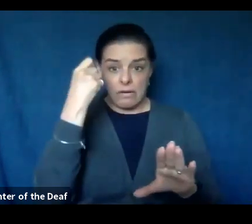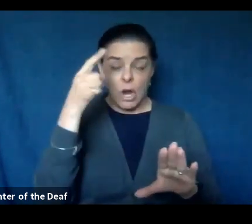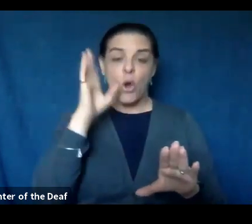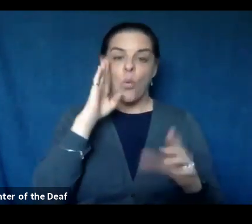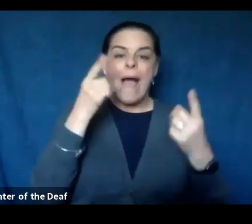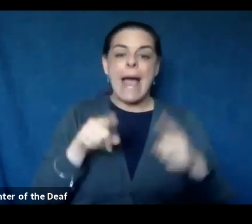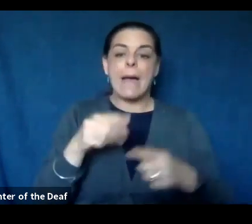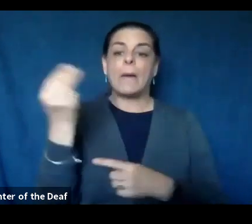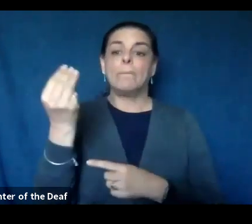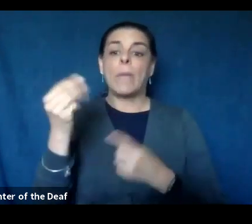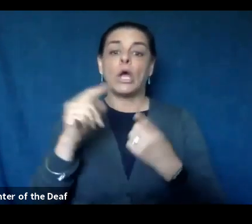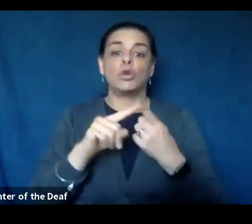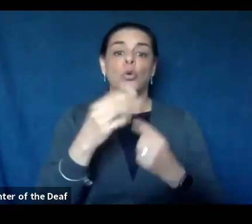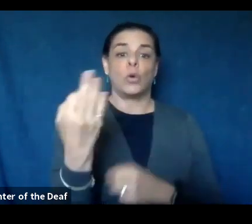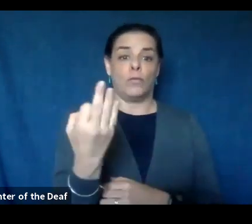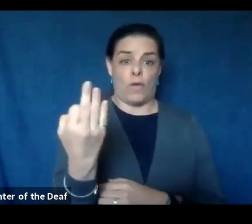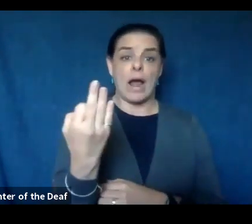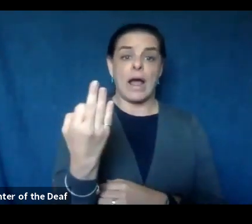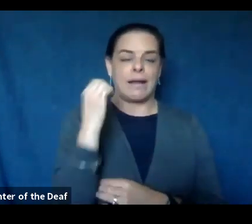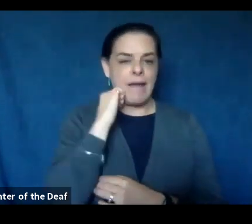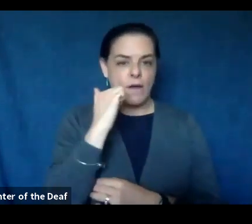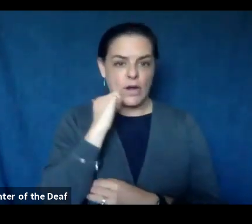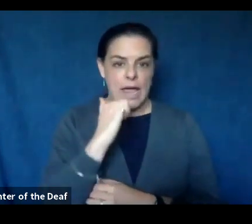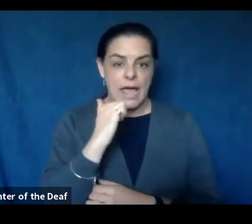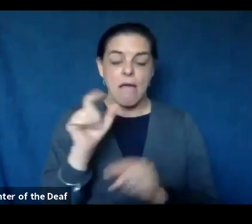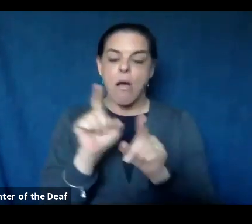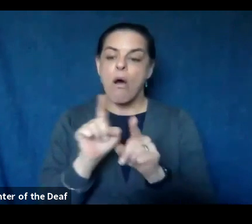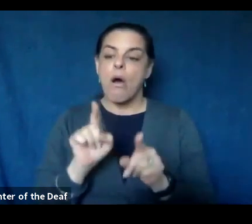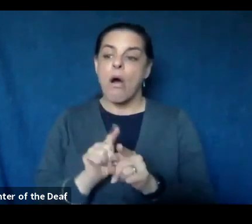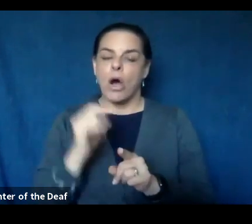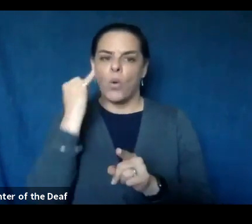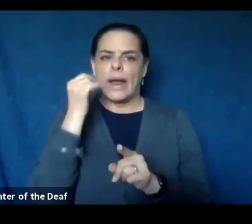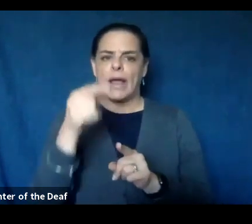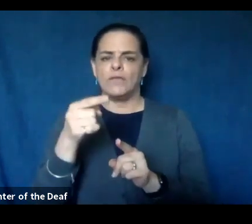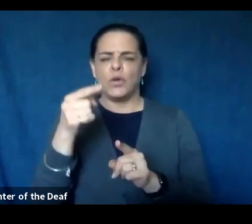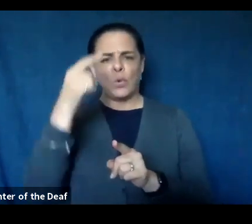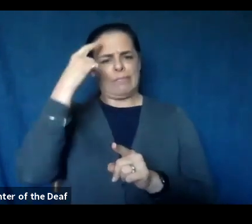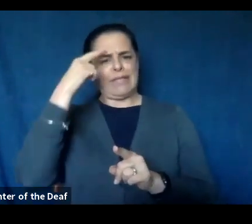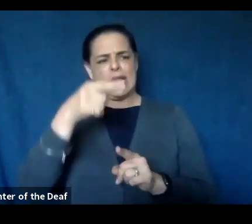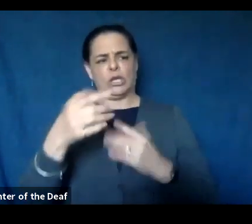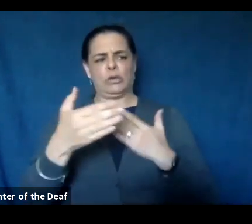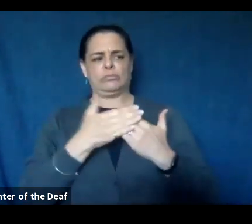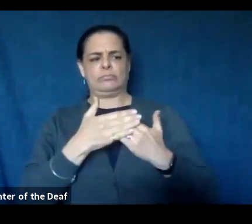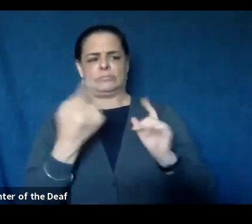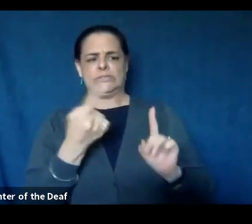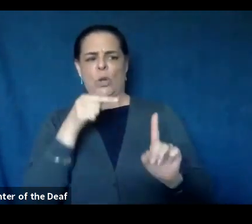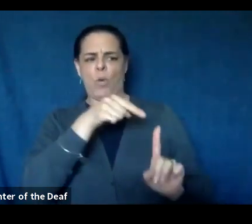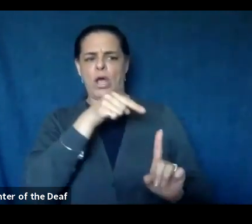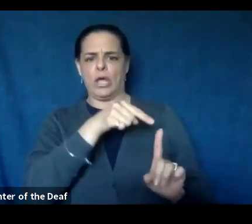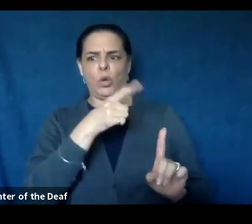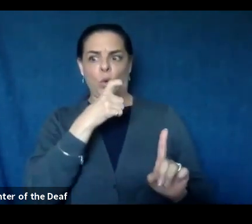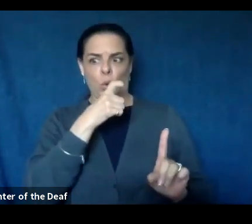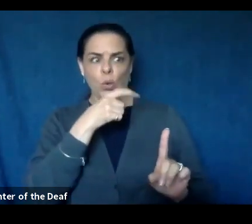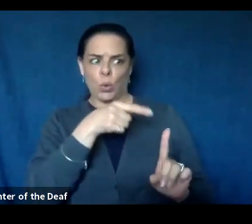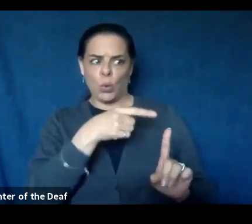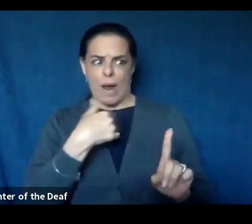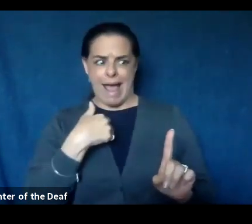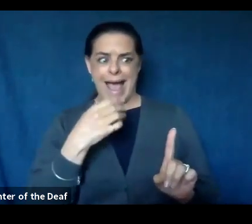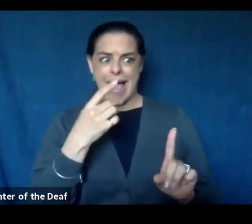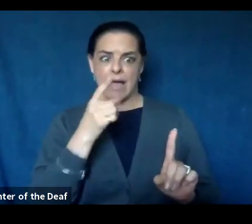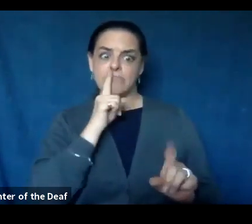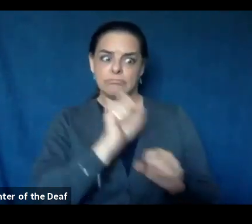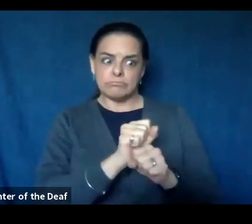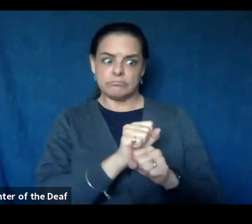through Friday. Also, if you're a contact and you think you've been exposed directly to a case, we'll be reaching out to you. But if you want to get